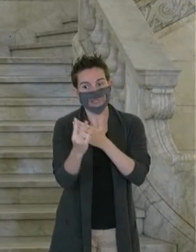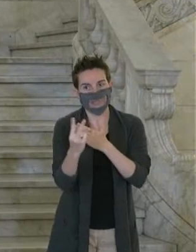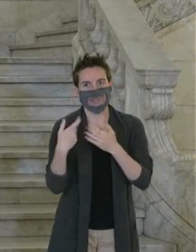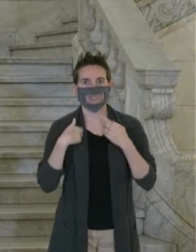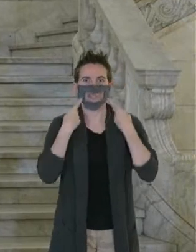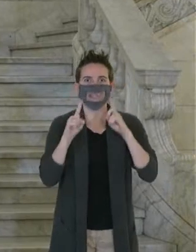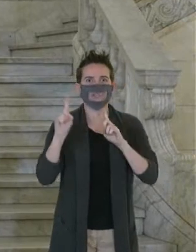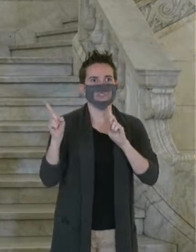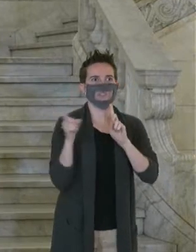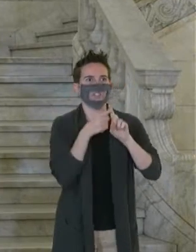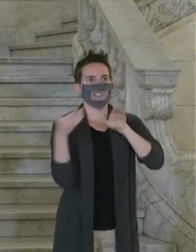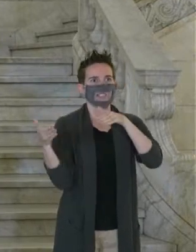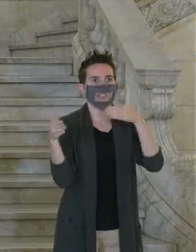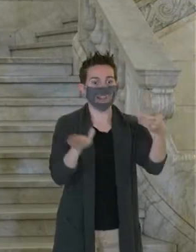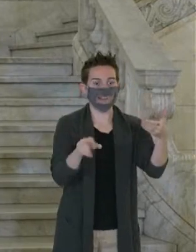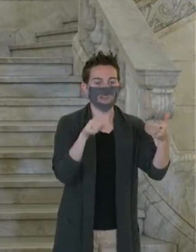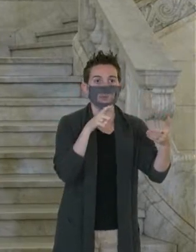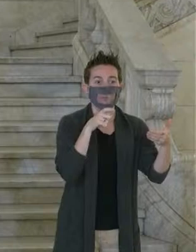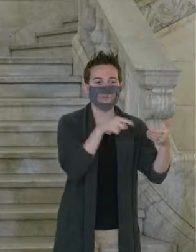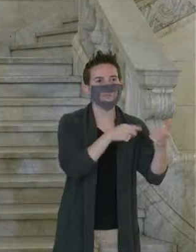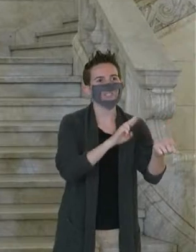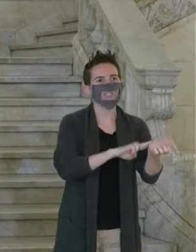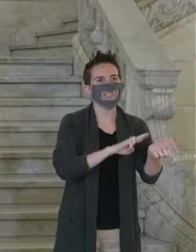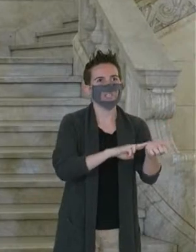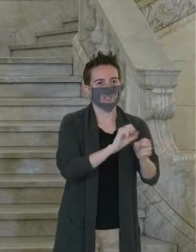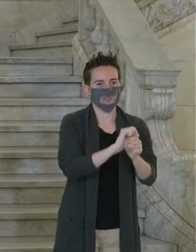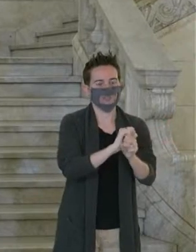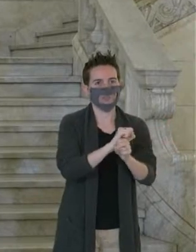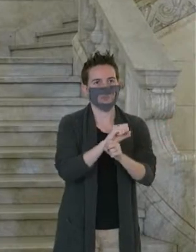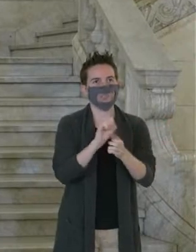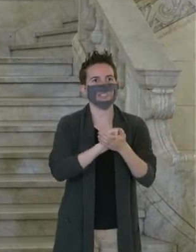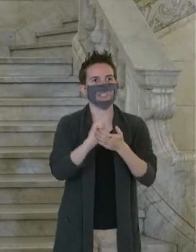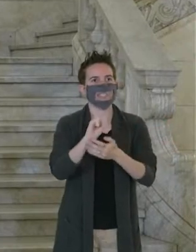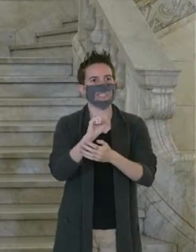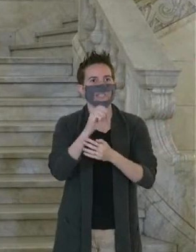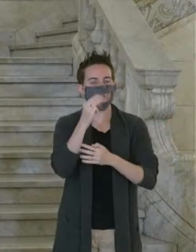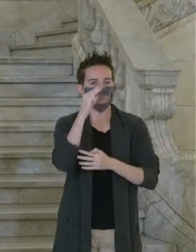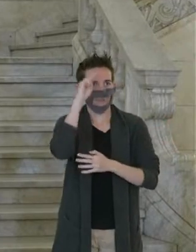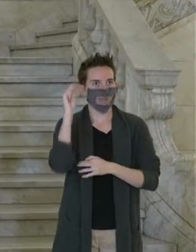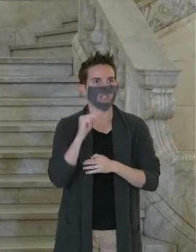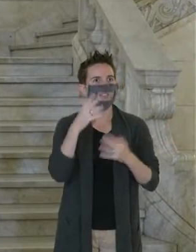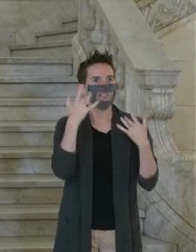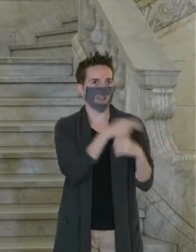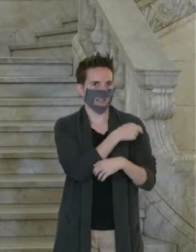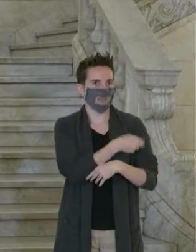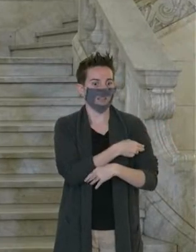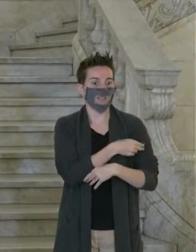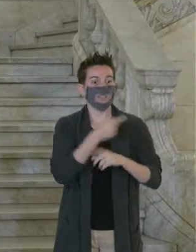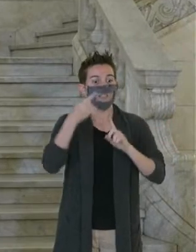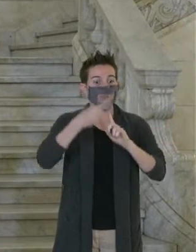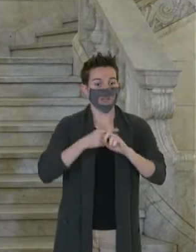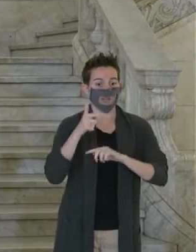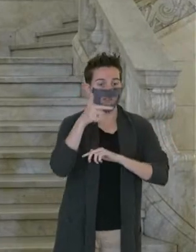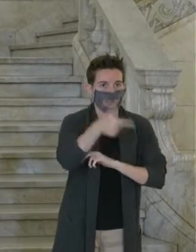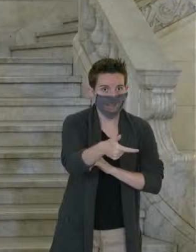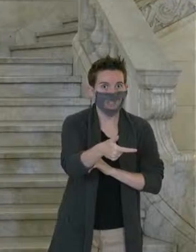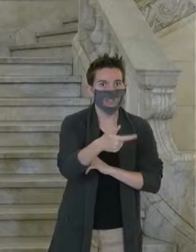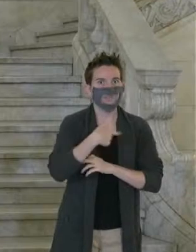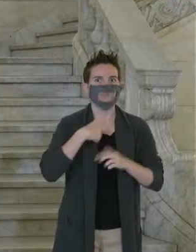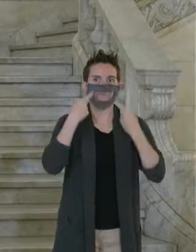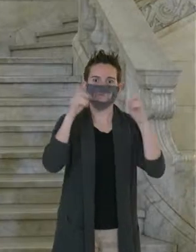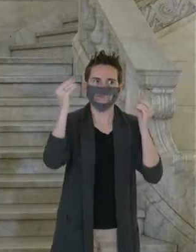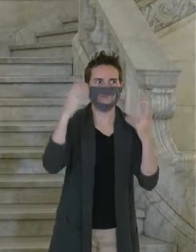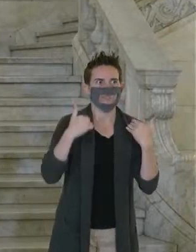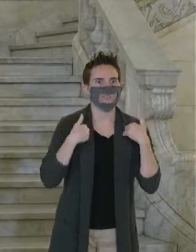the first death, a nurse who worked at St. Mary's Hospital. And then a month later, I announced that there